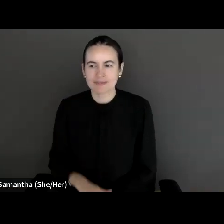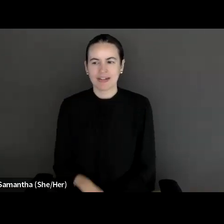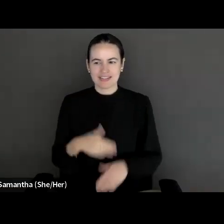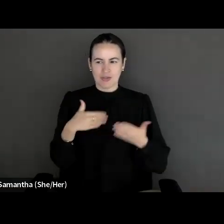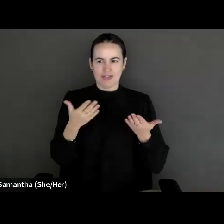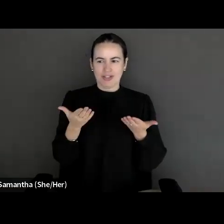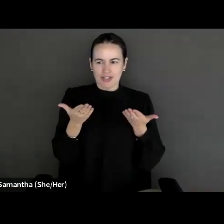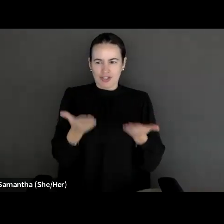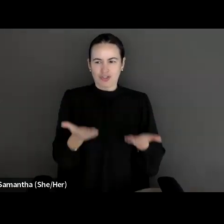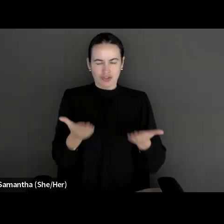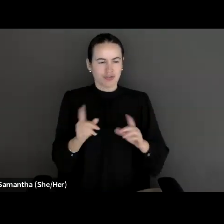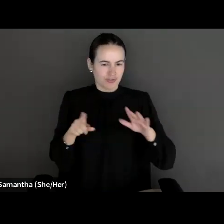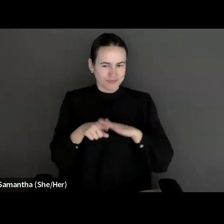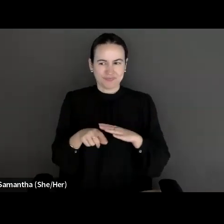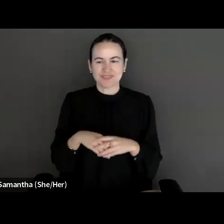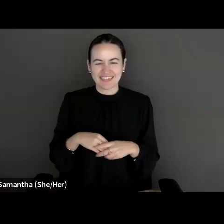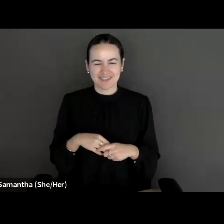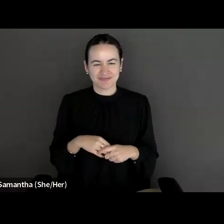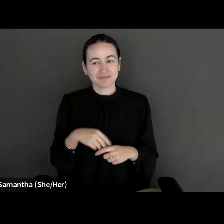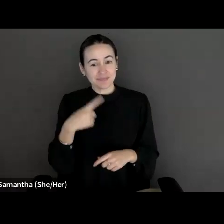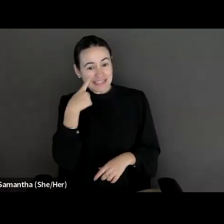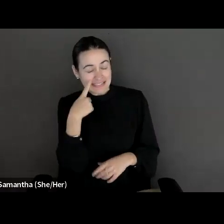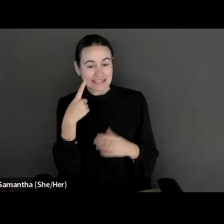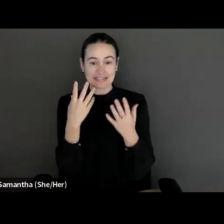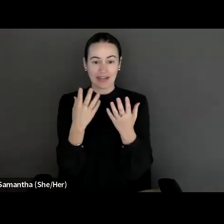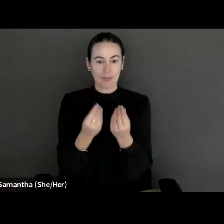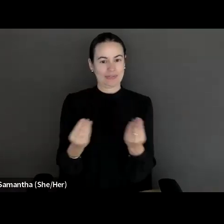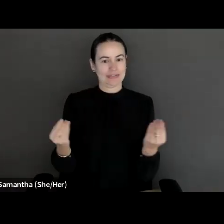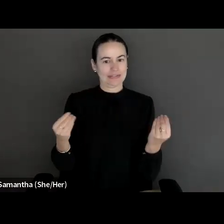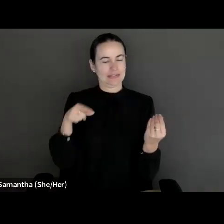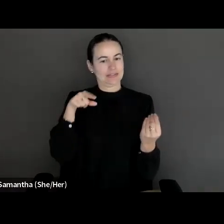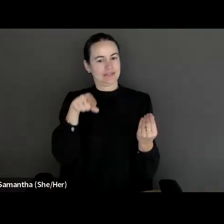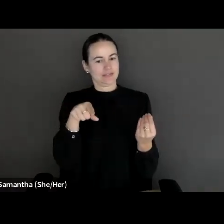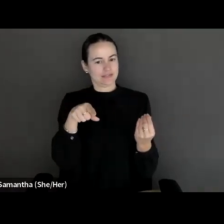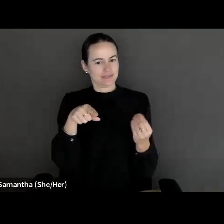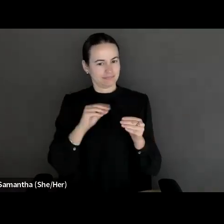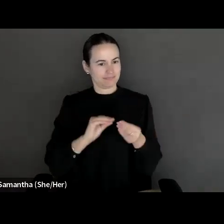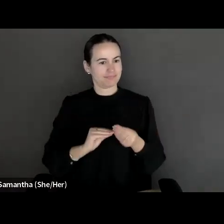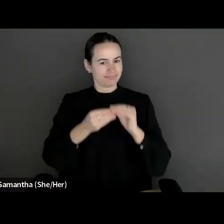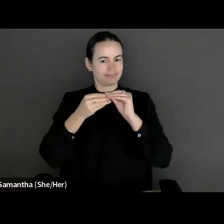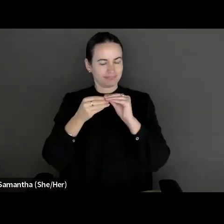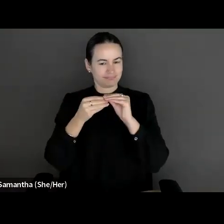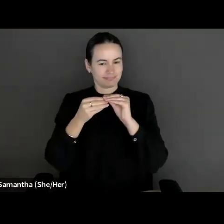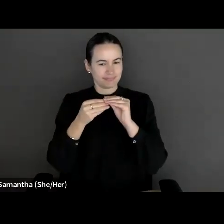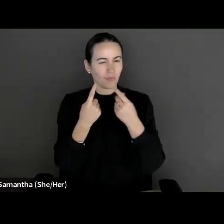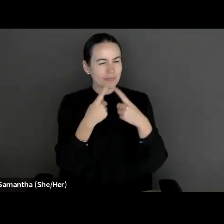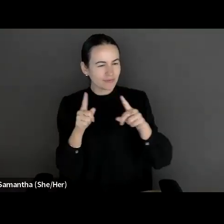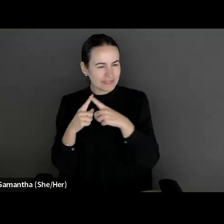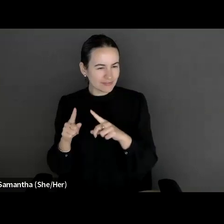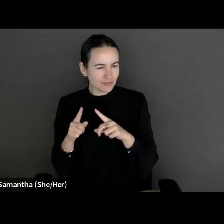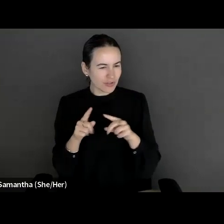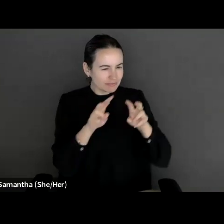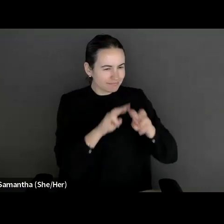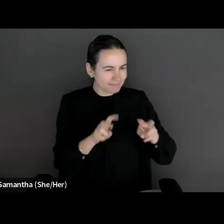We also looked at how many different sources of scale construct were used in the different studies. And you can see here